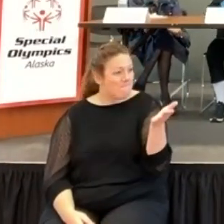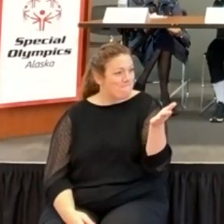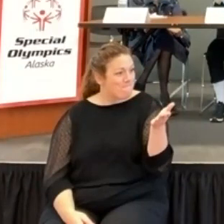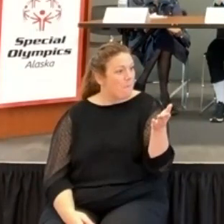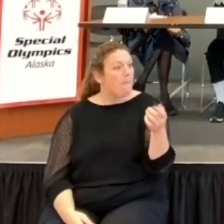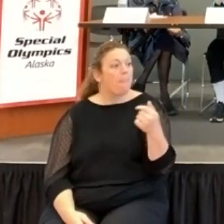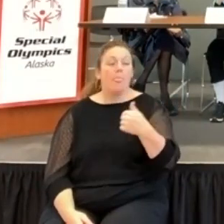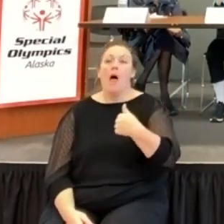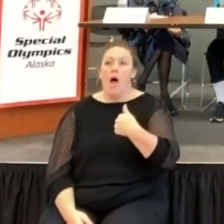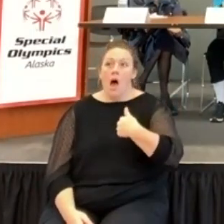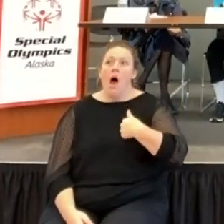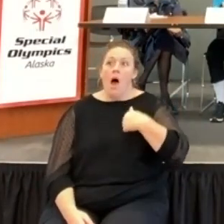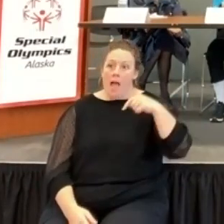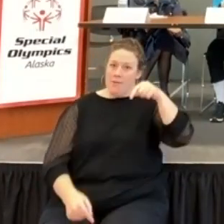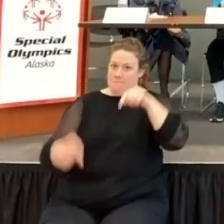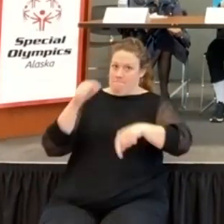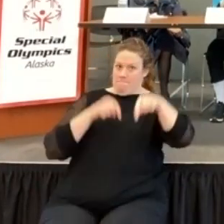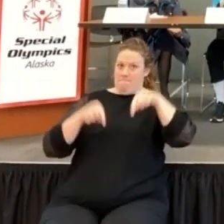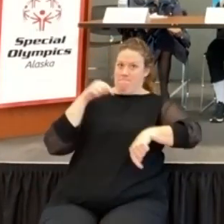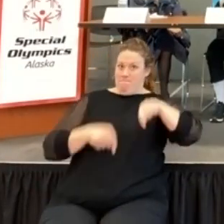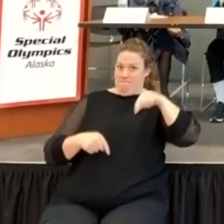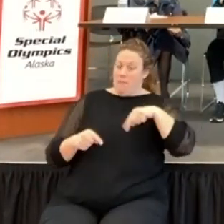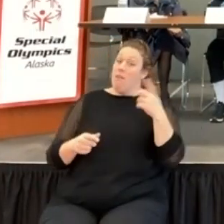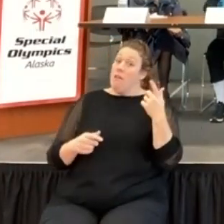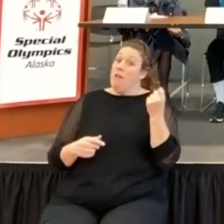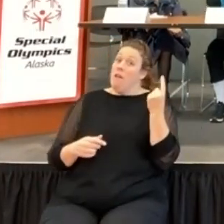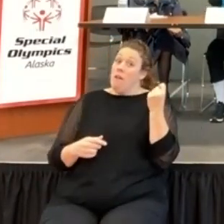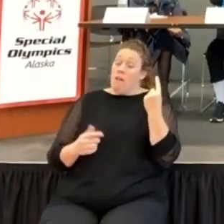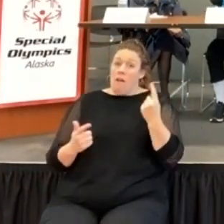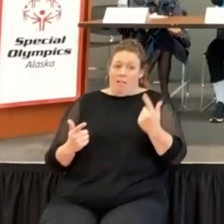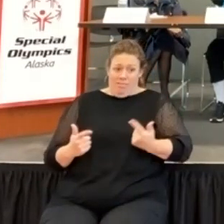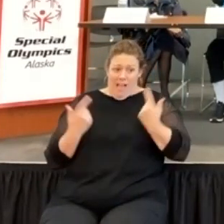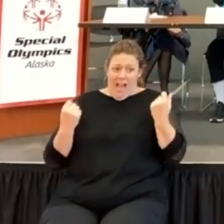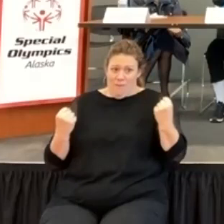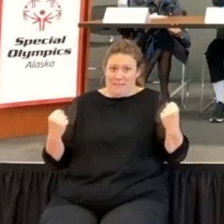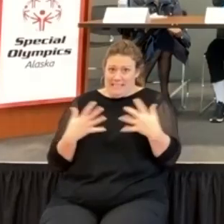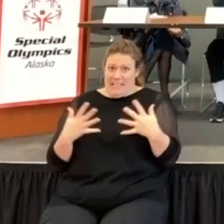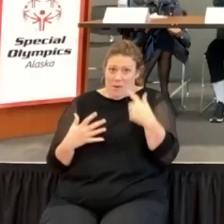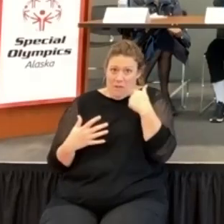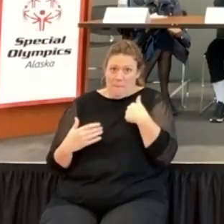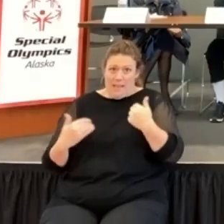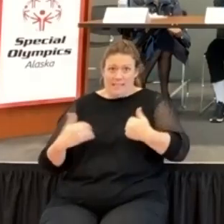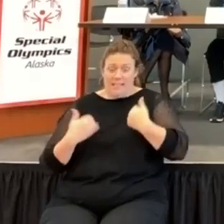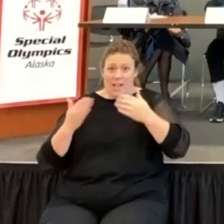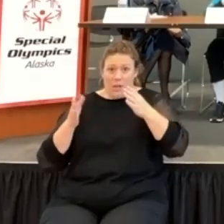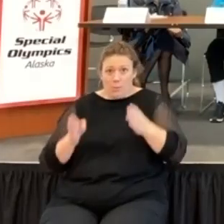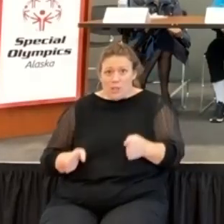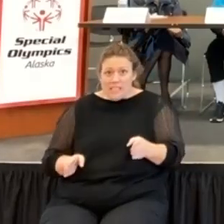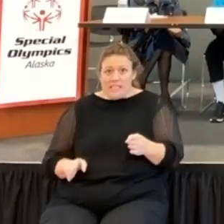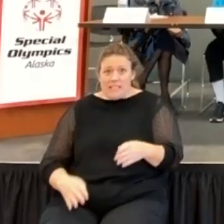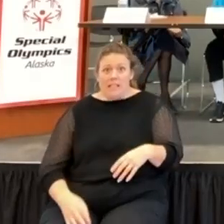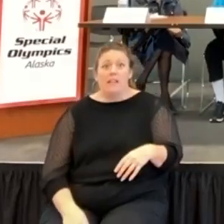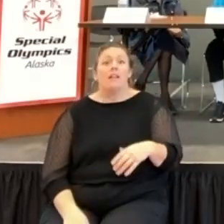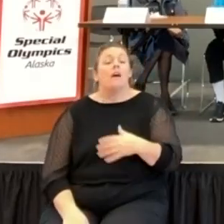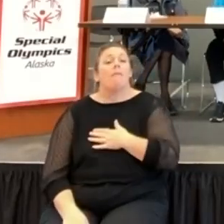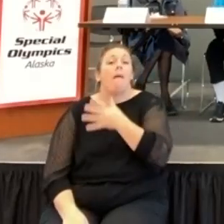Well, I have to go back and give you a little example. Life was scary for me when I was younger because my mother died at 63 years